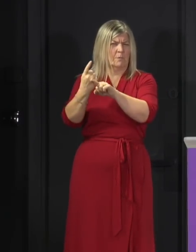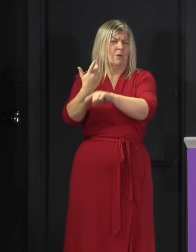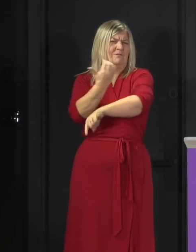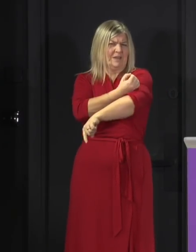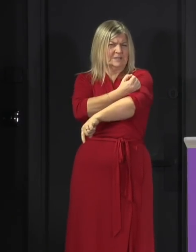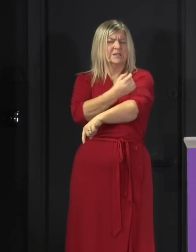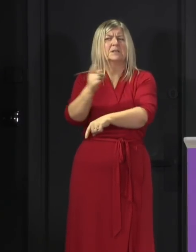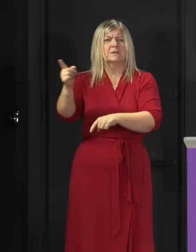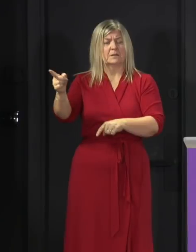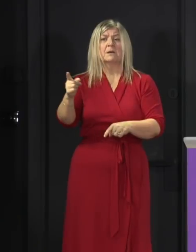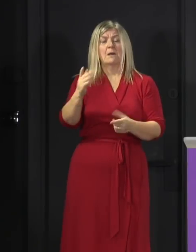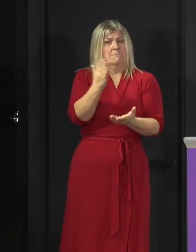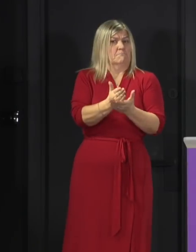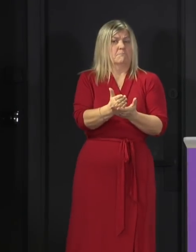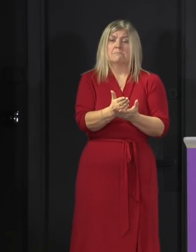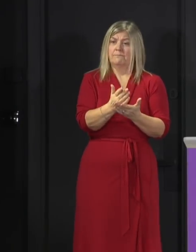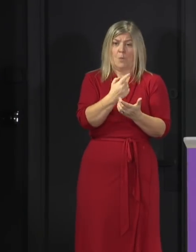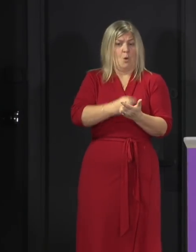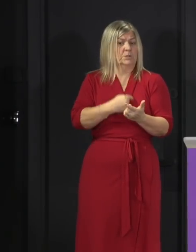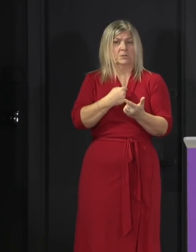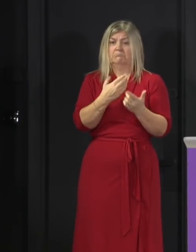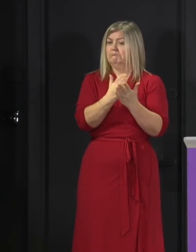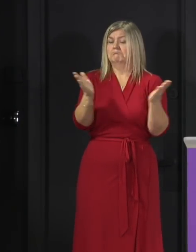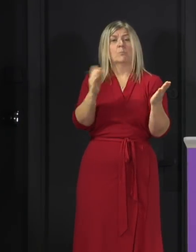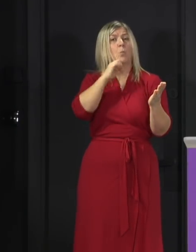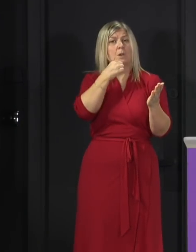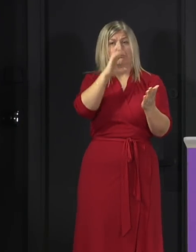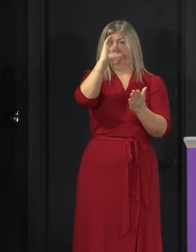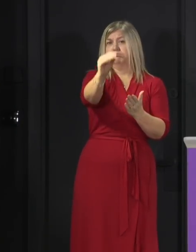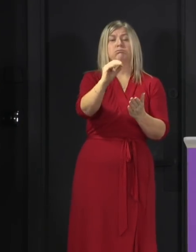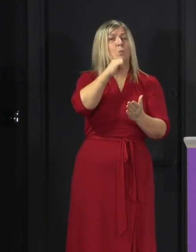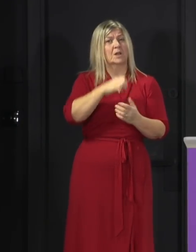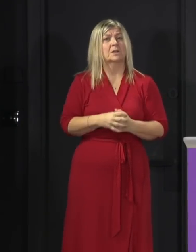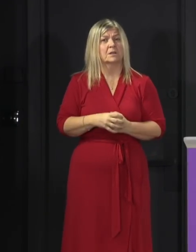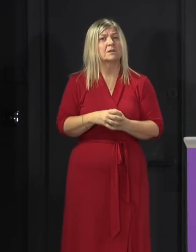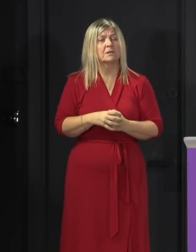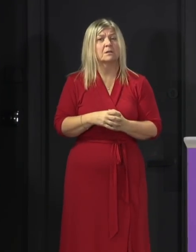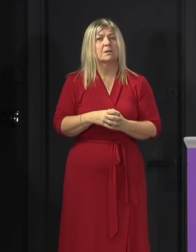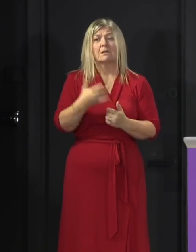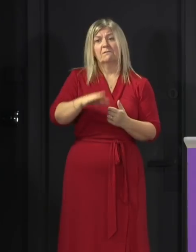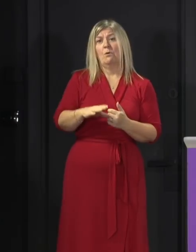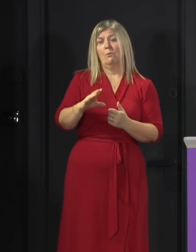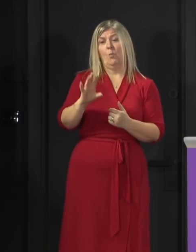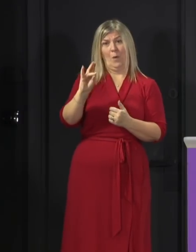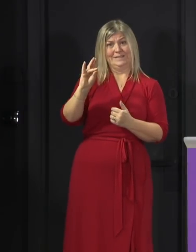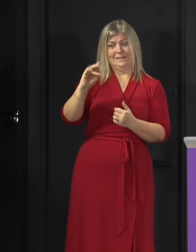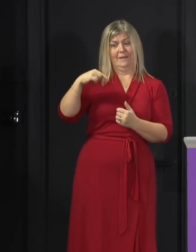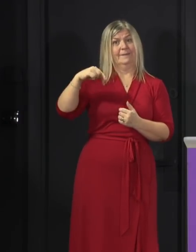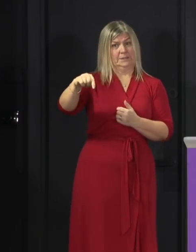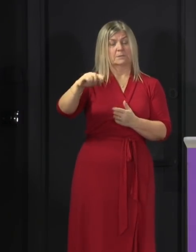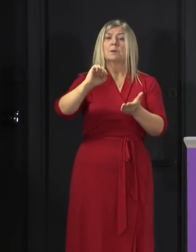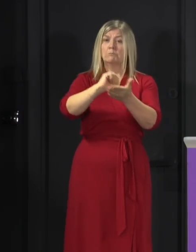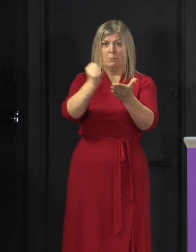will be, as much transparency as possible around this. We, as I said, starting from Wednesday this week, we will